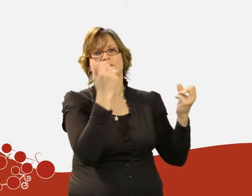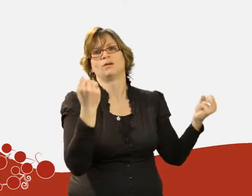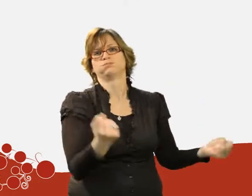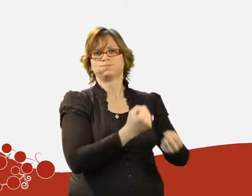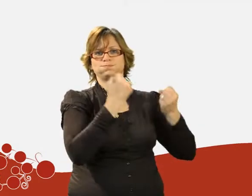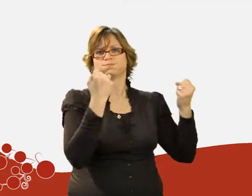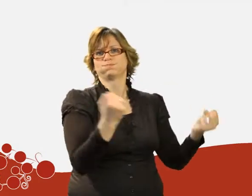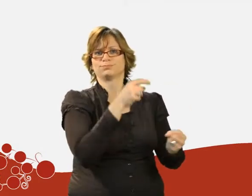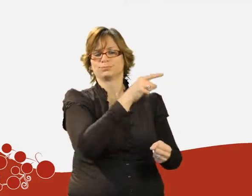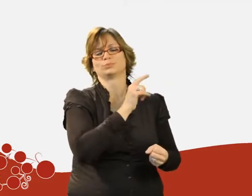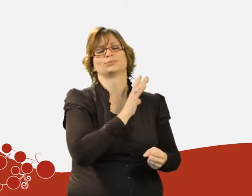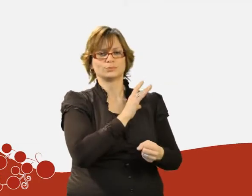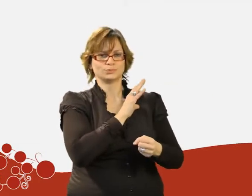online.